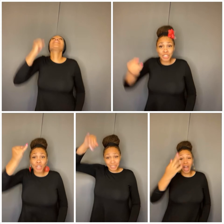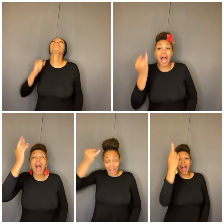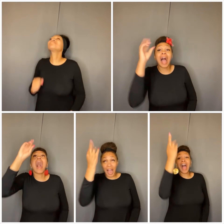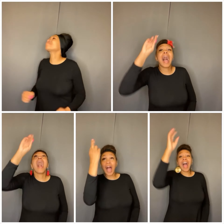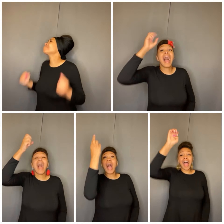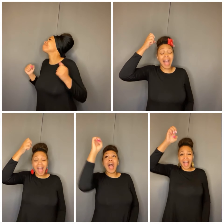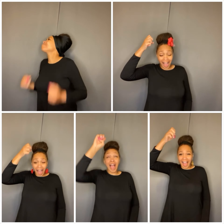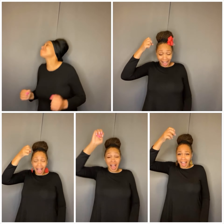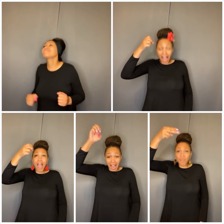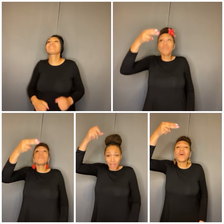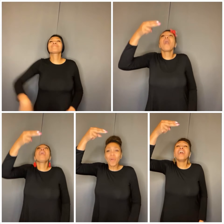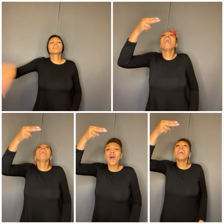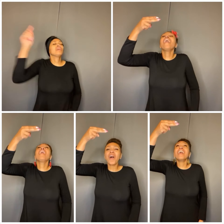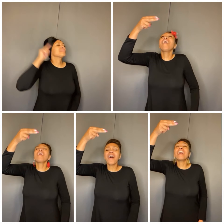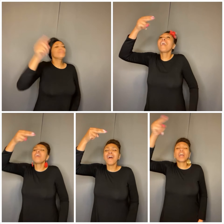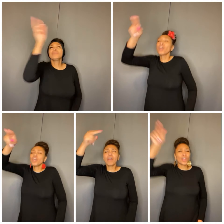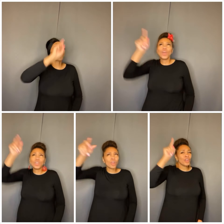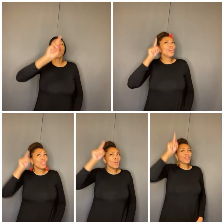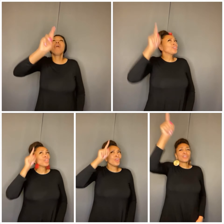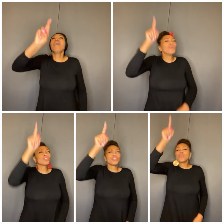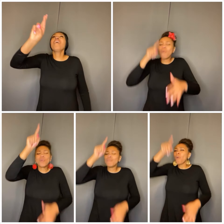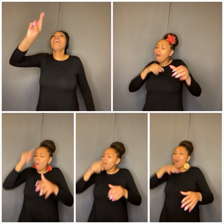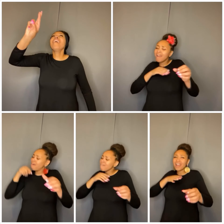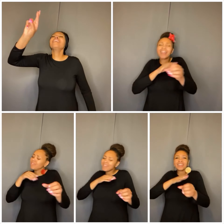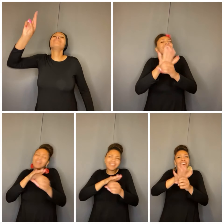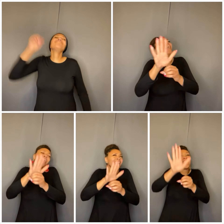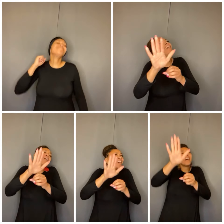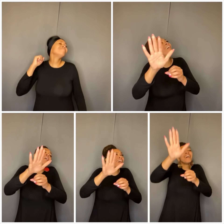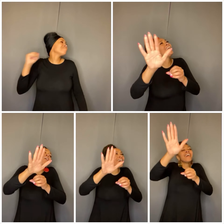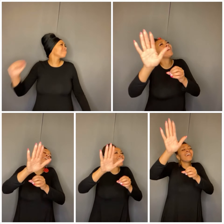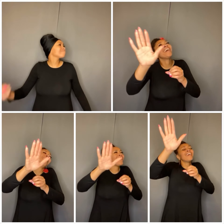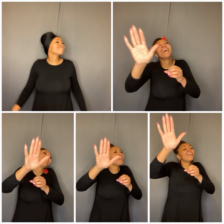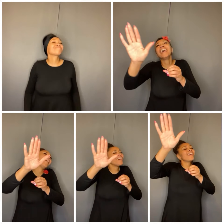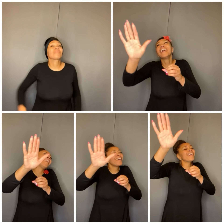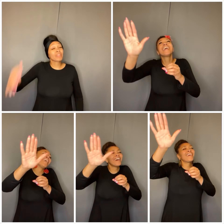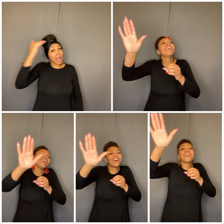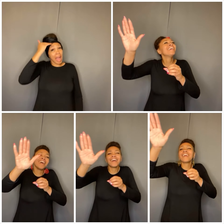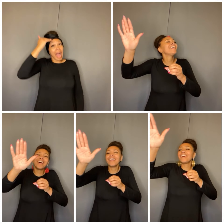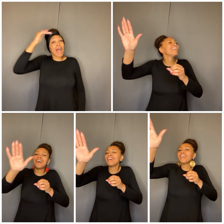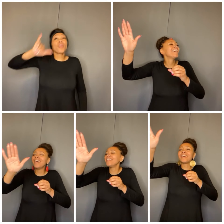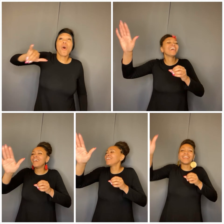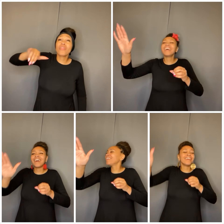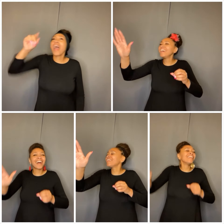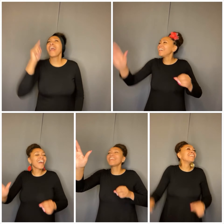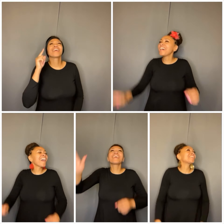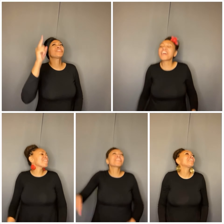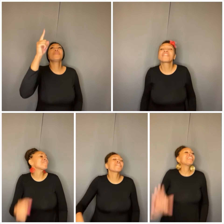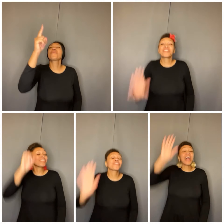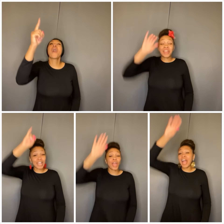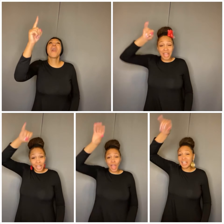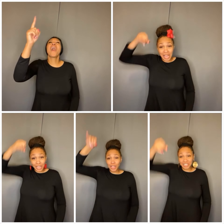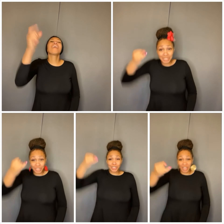you are enough You are a